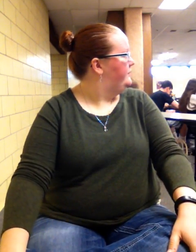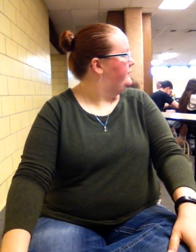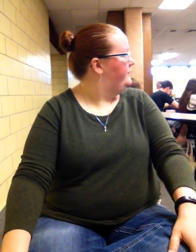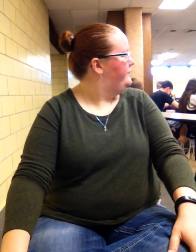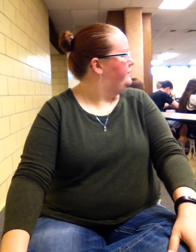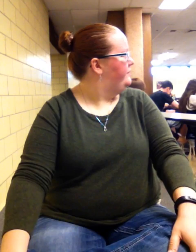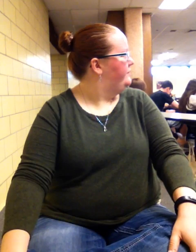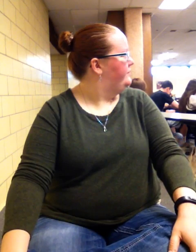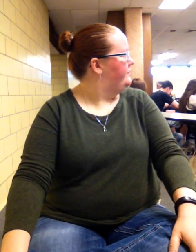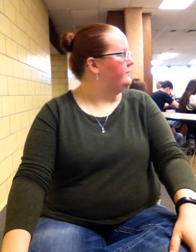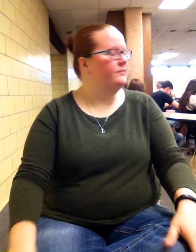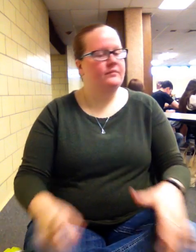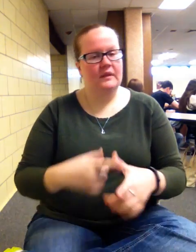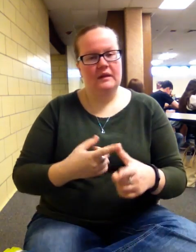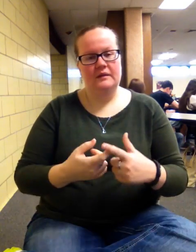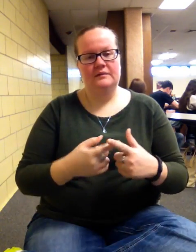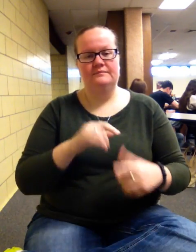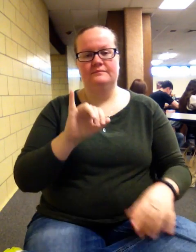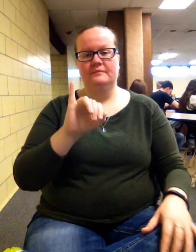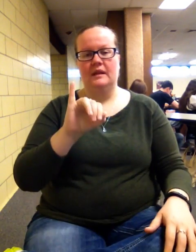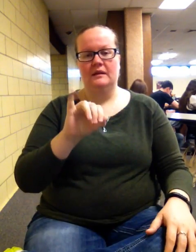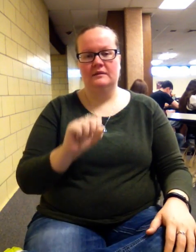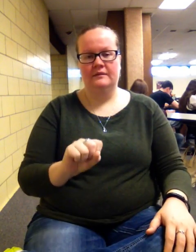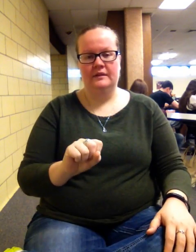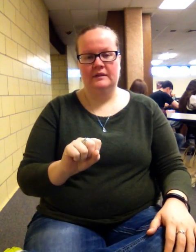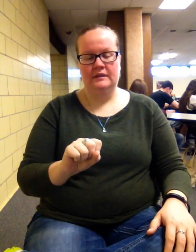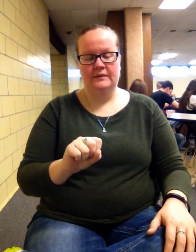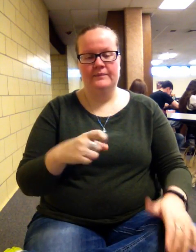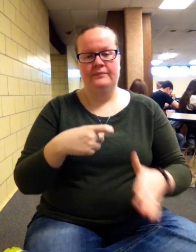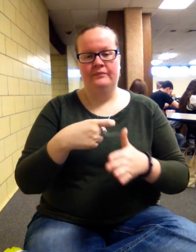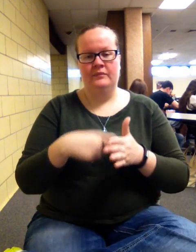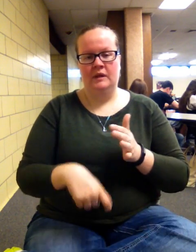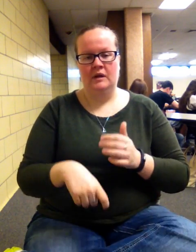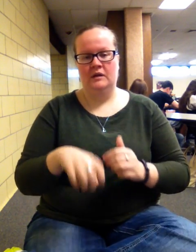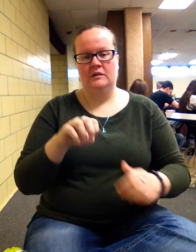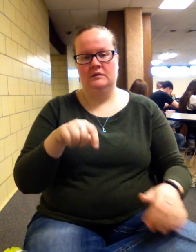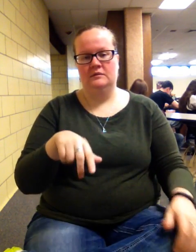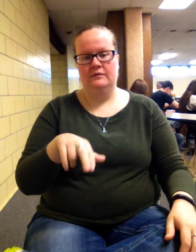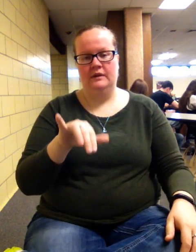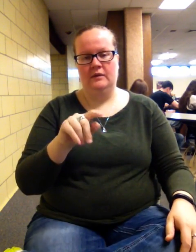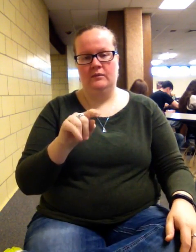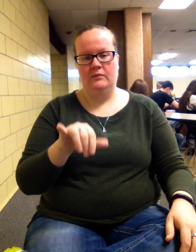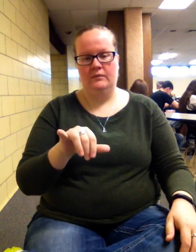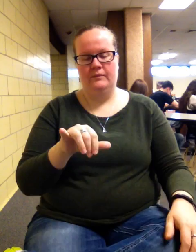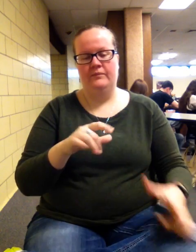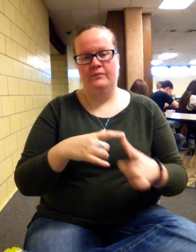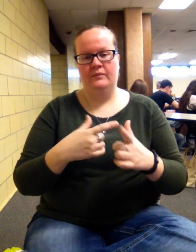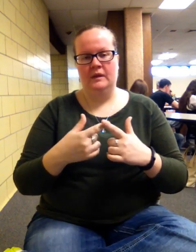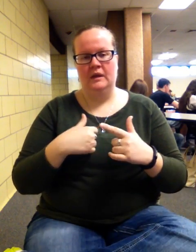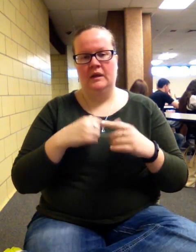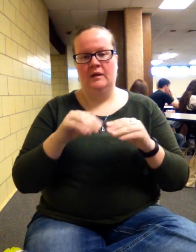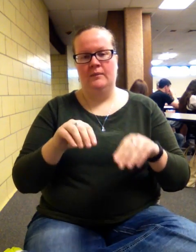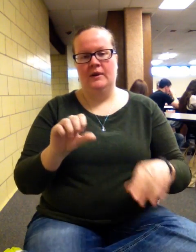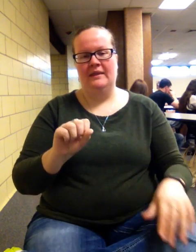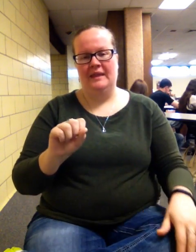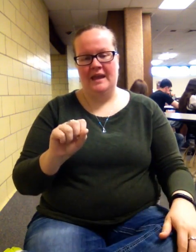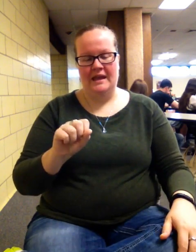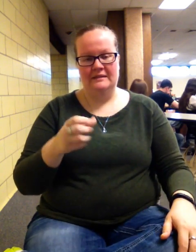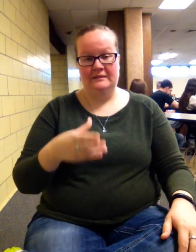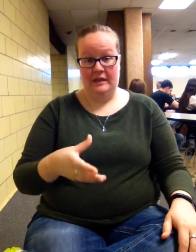I sub S, so that's going to be cost of equity. And I'm putting the S there on purpose,